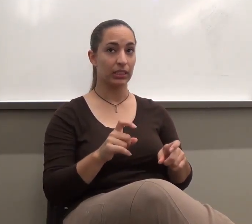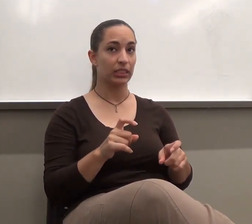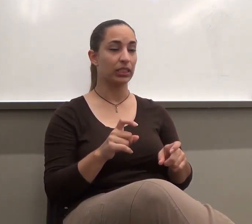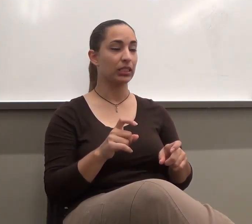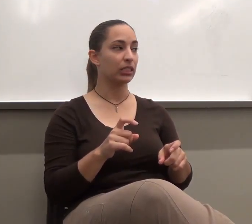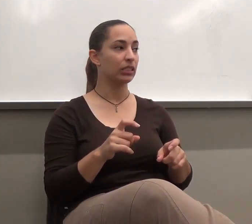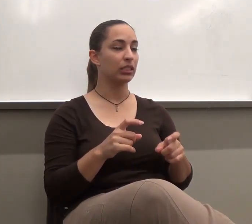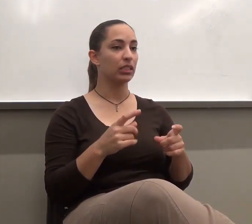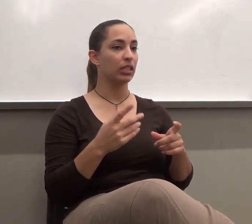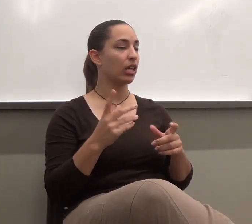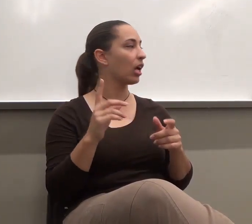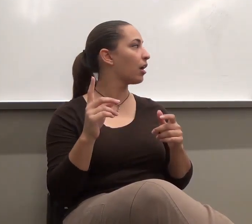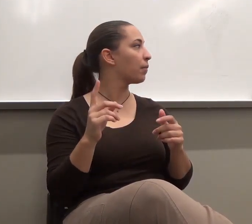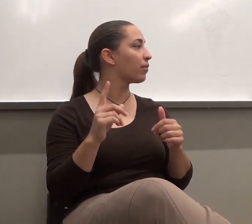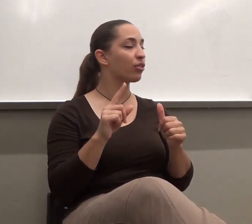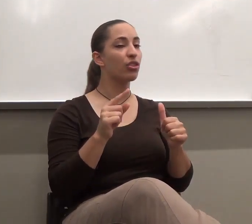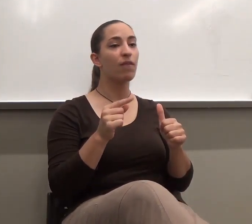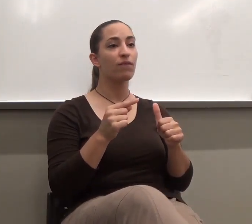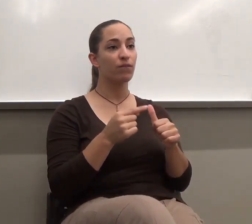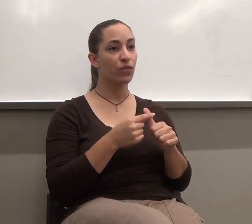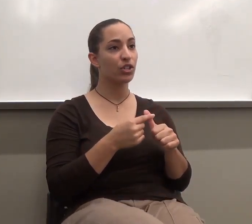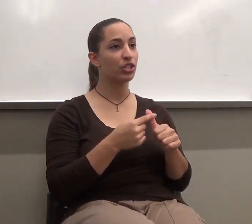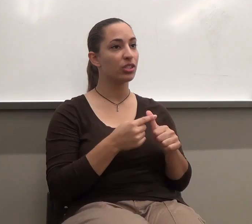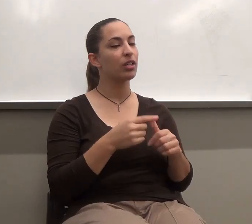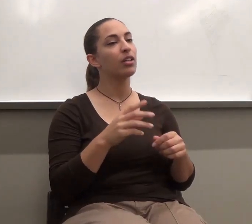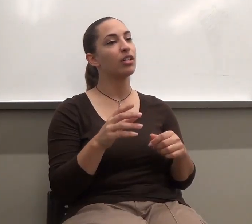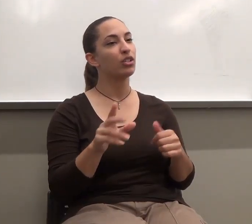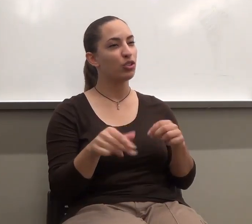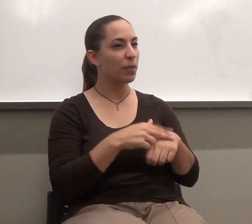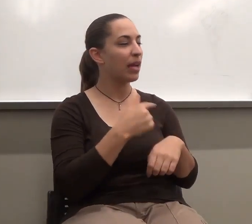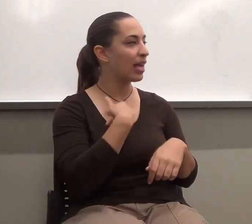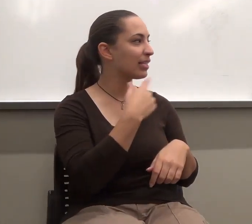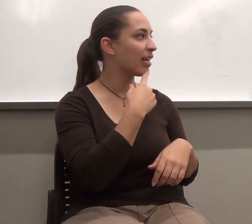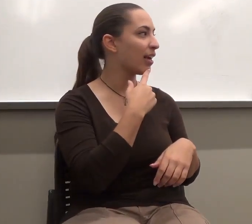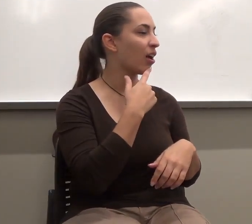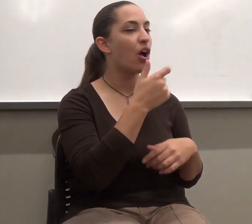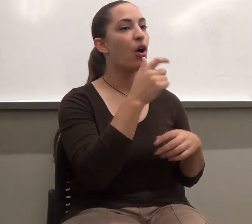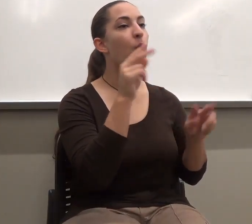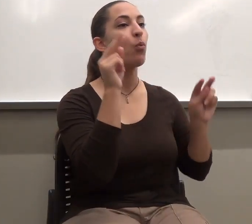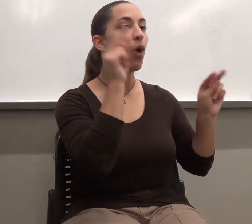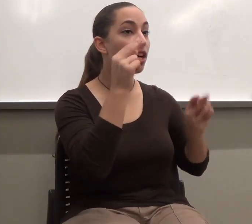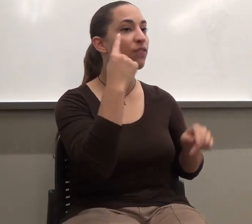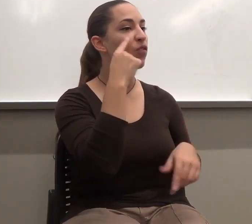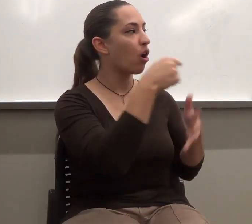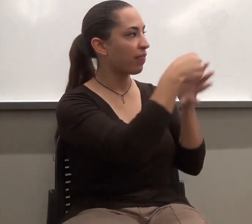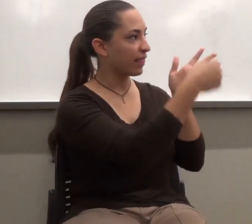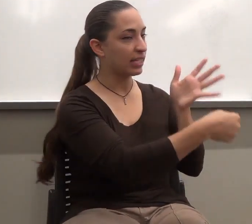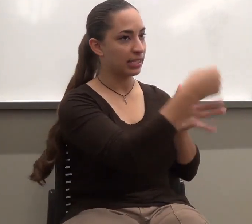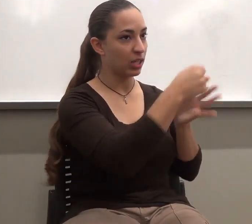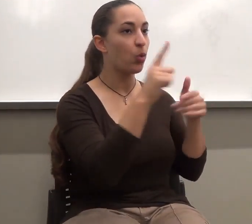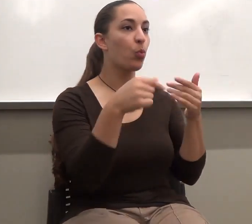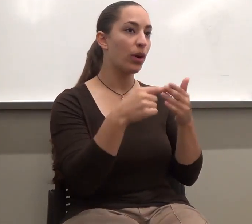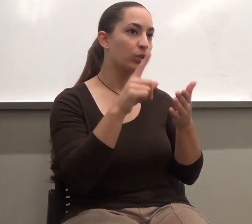the first thing we need, and here's what I usually say, watch for these things. When you're checking your papers